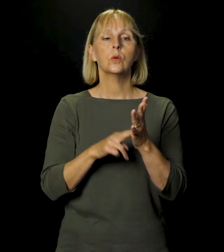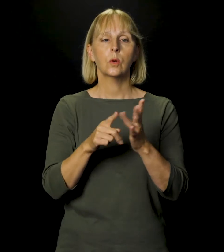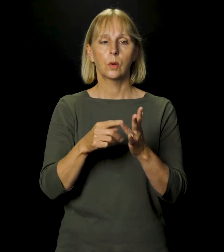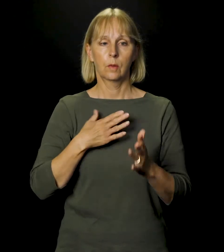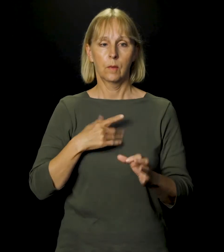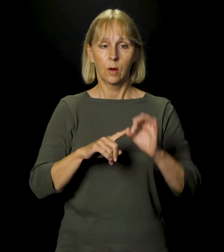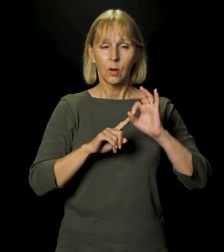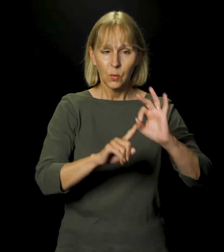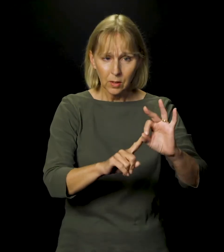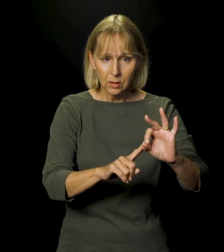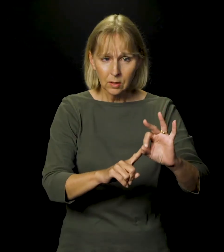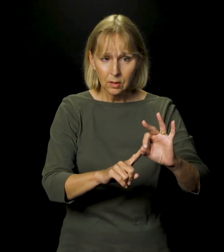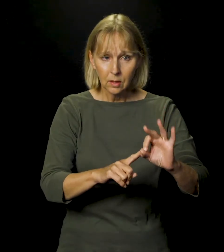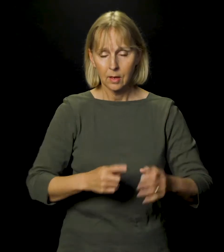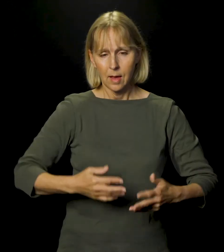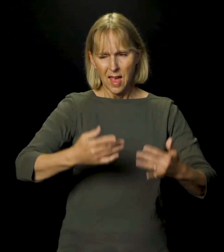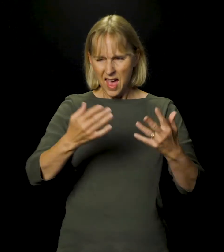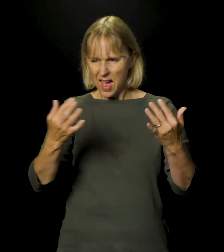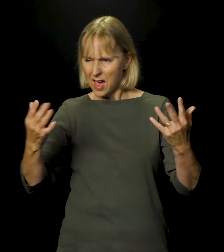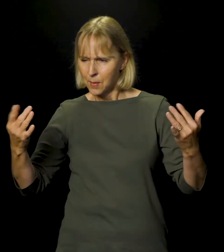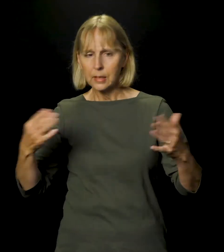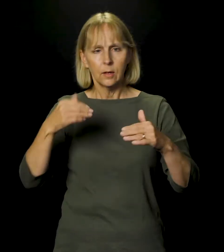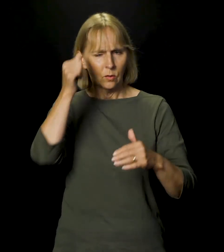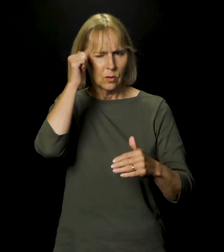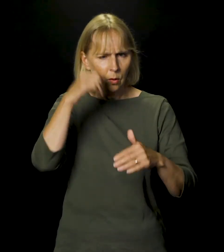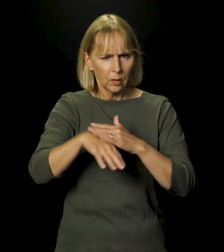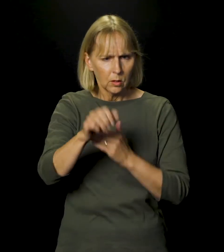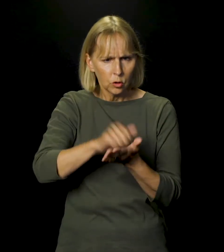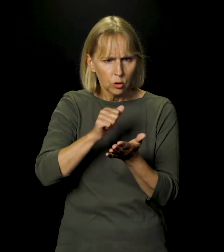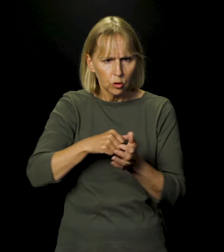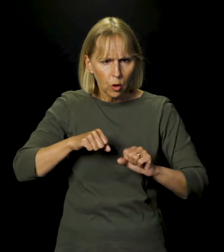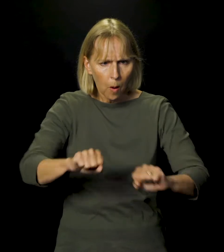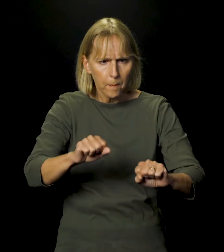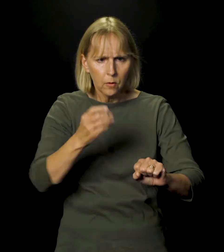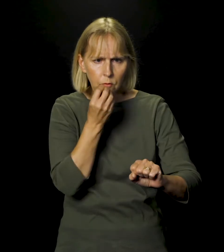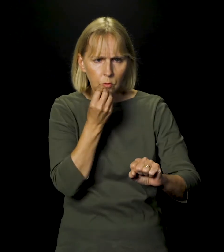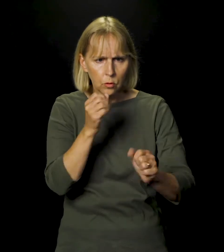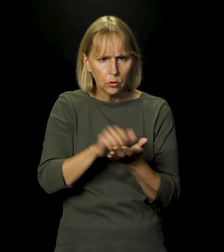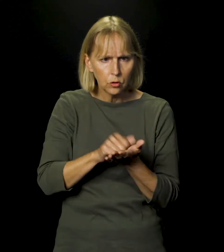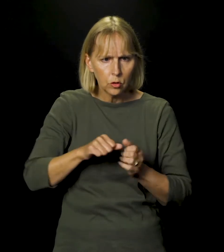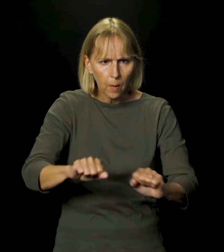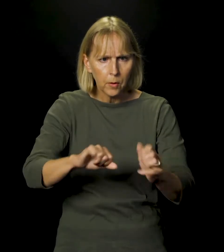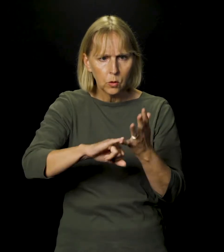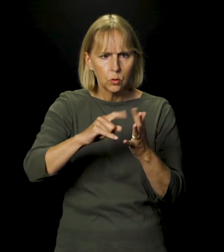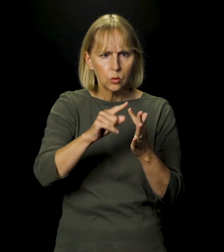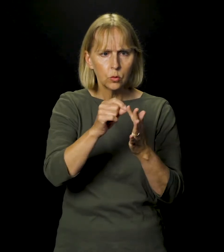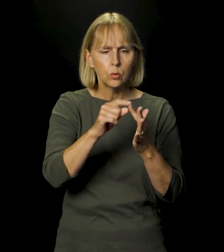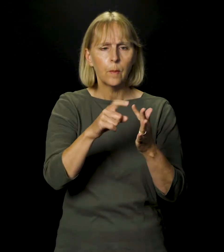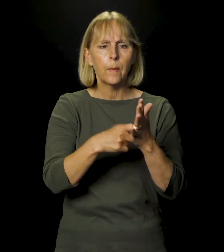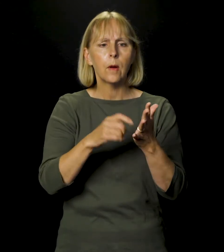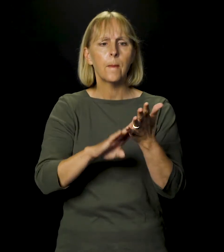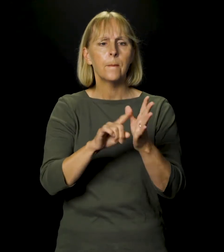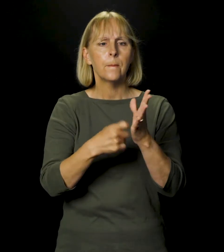many items are there in a supermarket? If you're sitting with someone quick, to and fro, what's your best guess at how many items there are